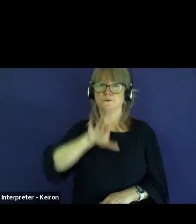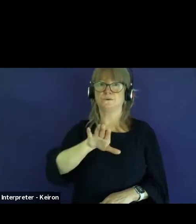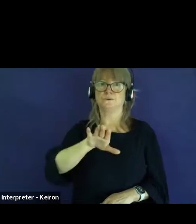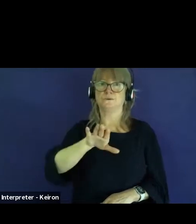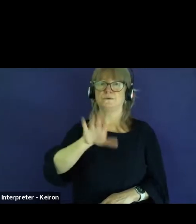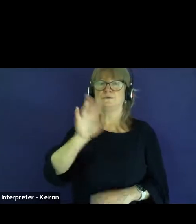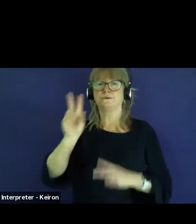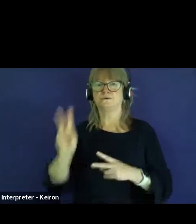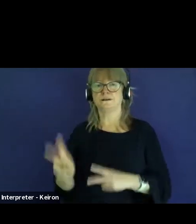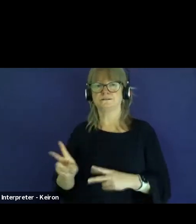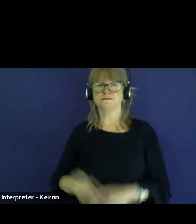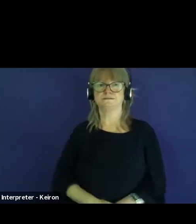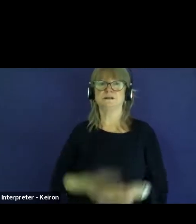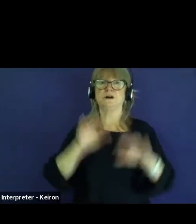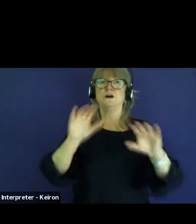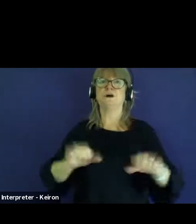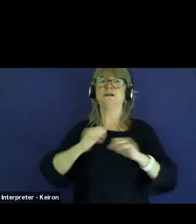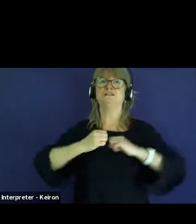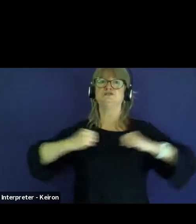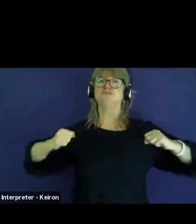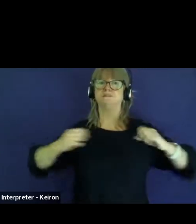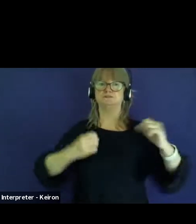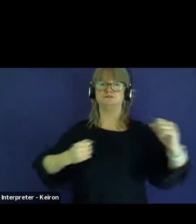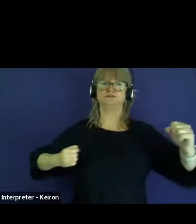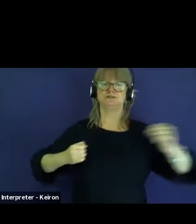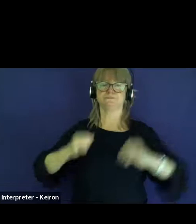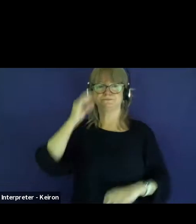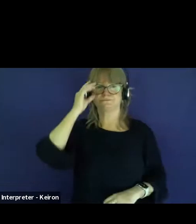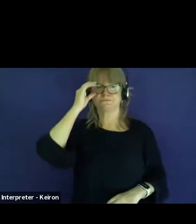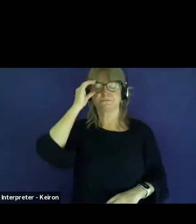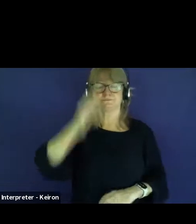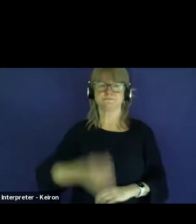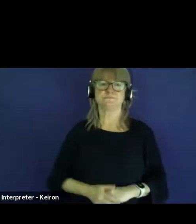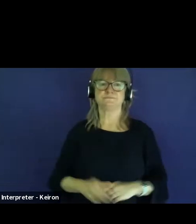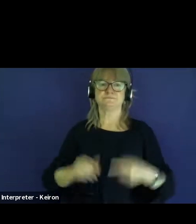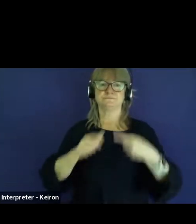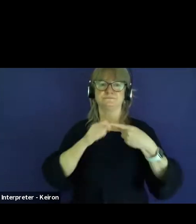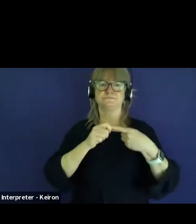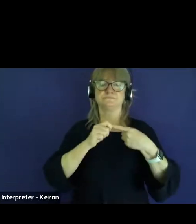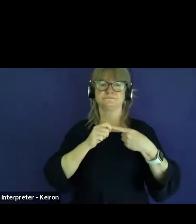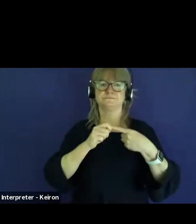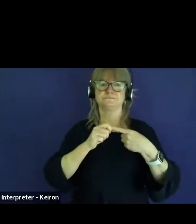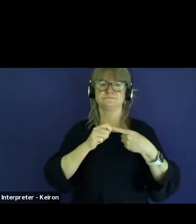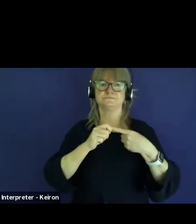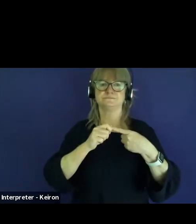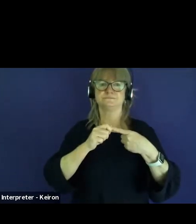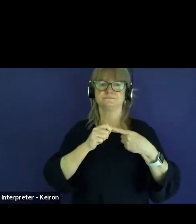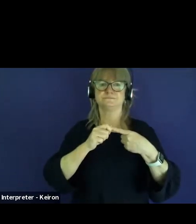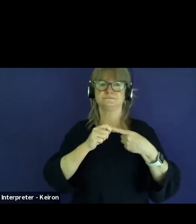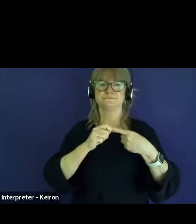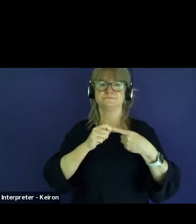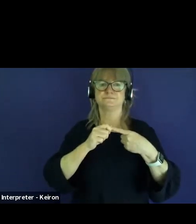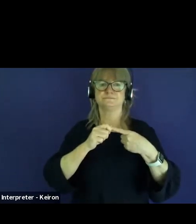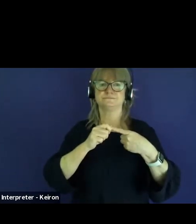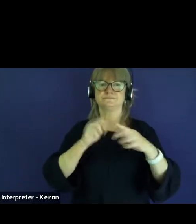And relax. Okay, let's stretch those muscles that we just worked really hard. So our first one is a figure four. So in this position that we were